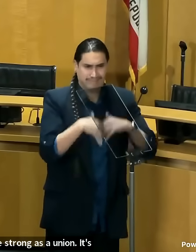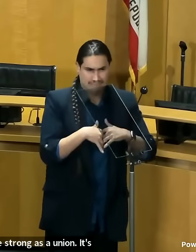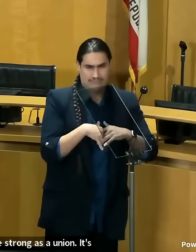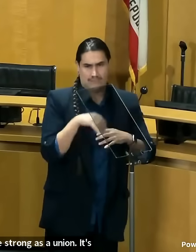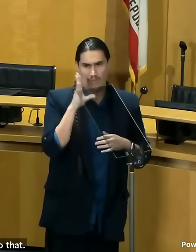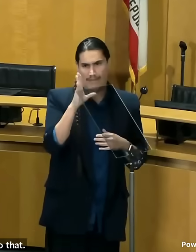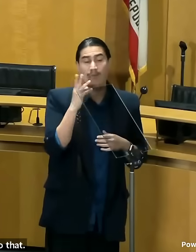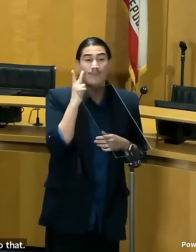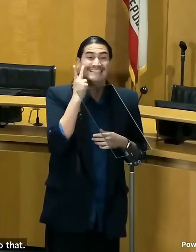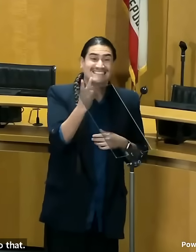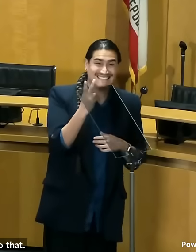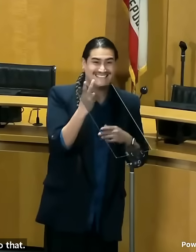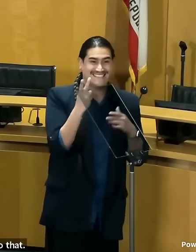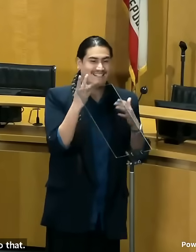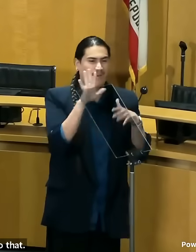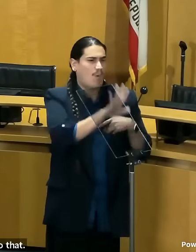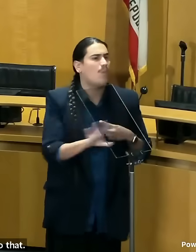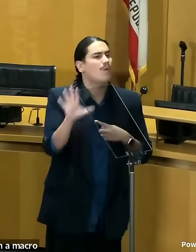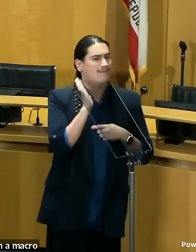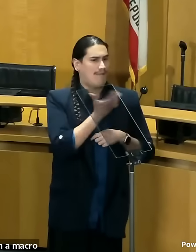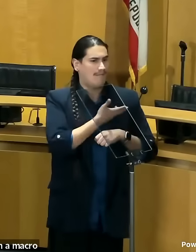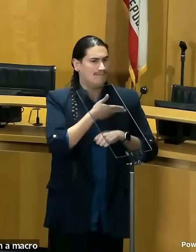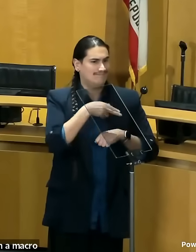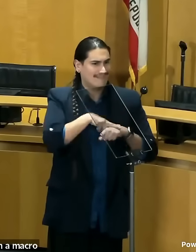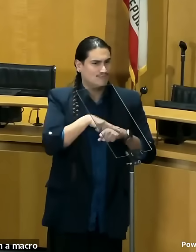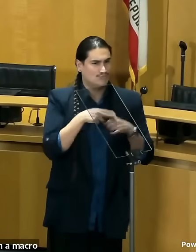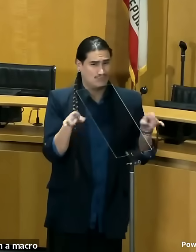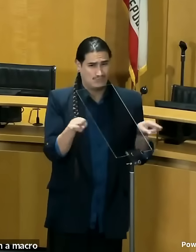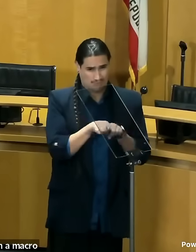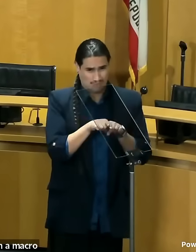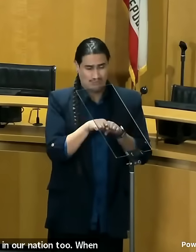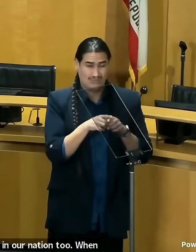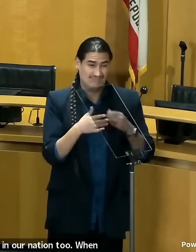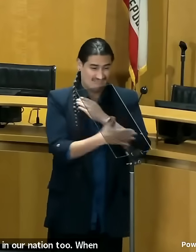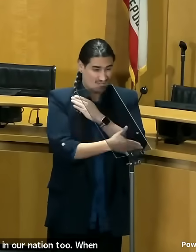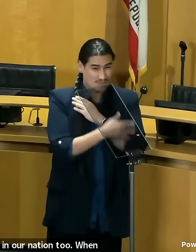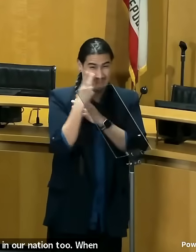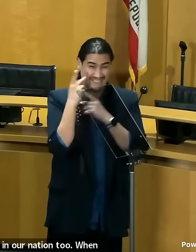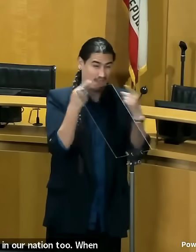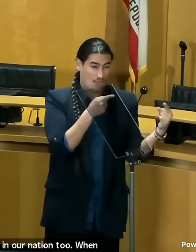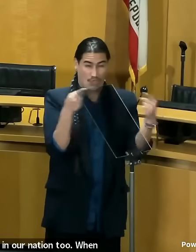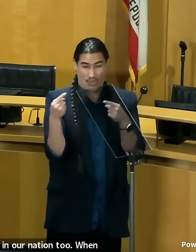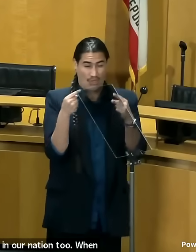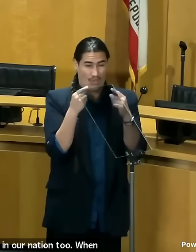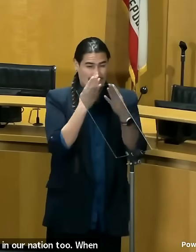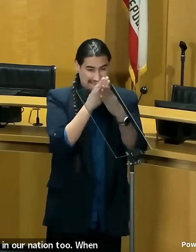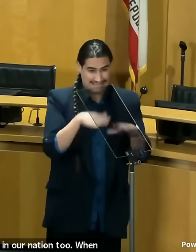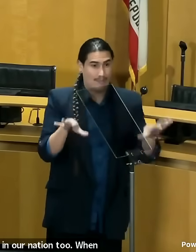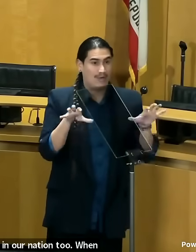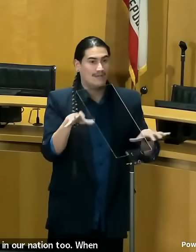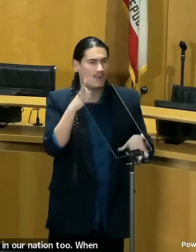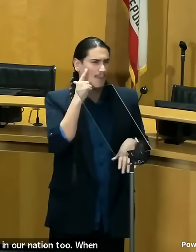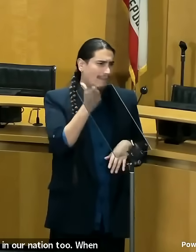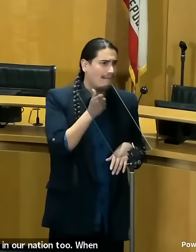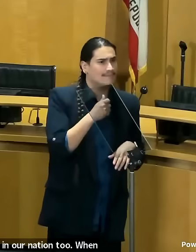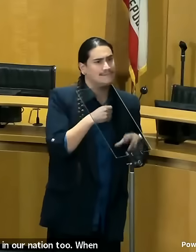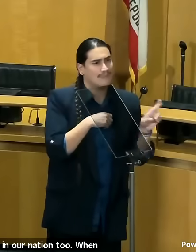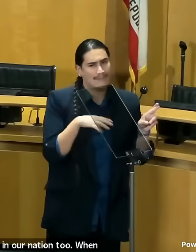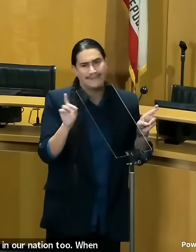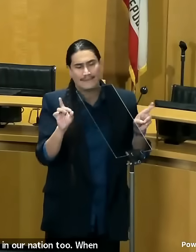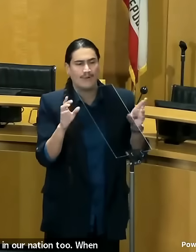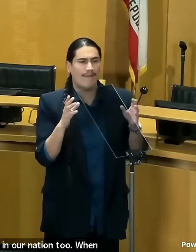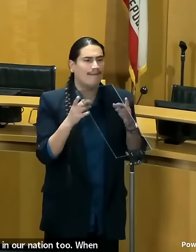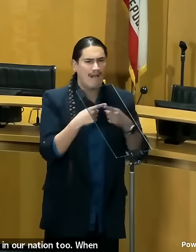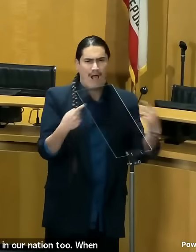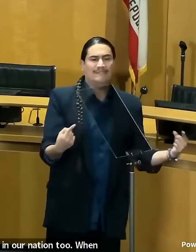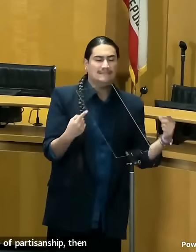a macro level in our nation too. When we fight each other because of partisanship,